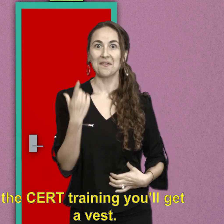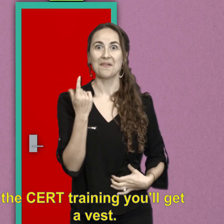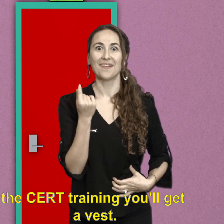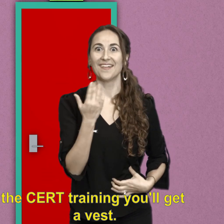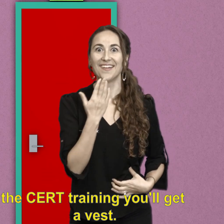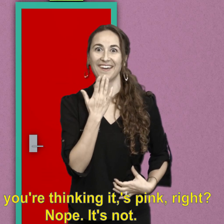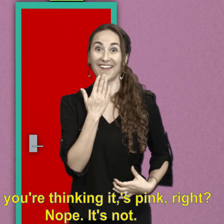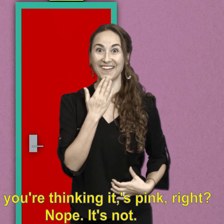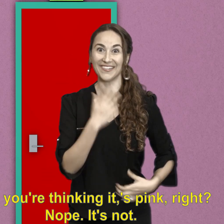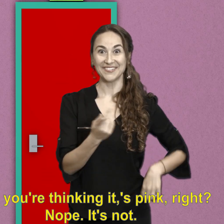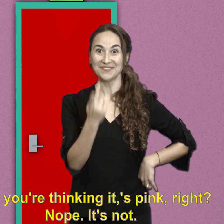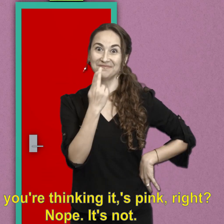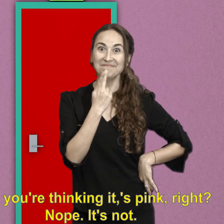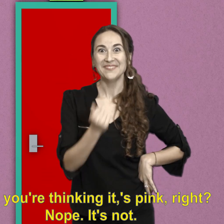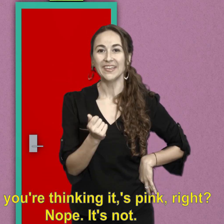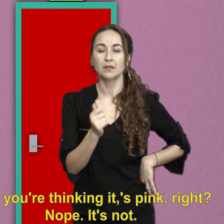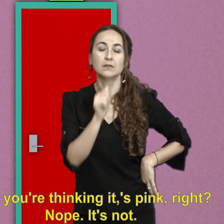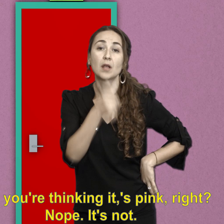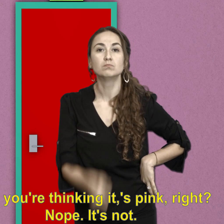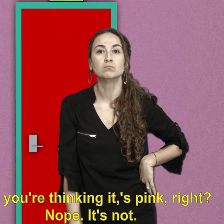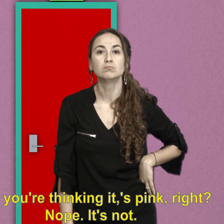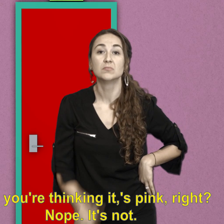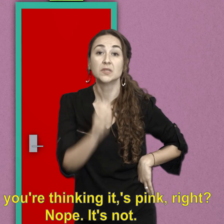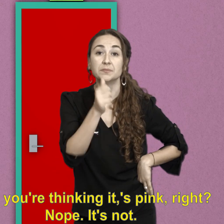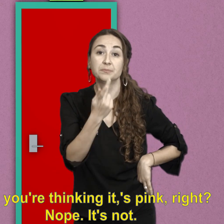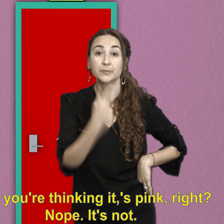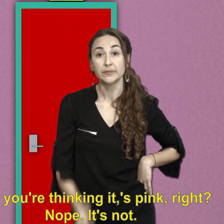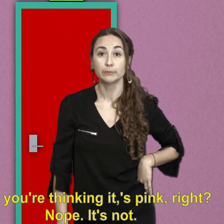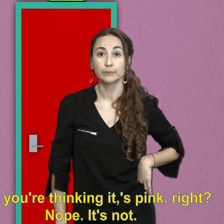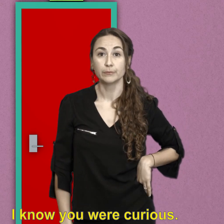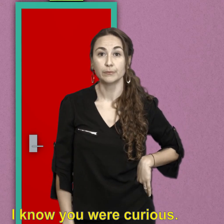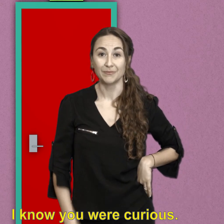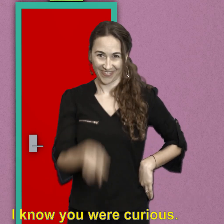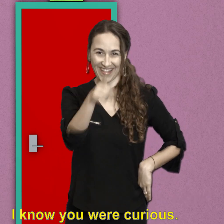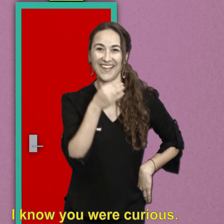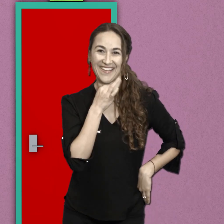you're thinking it's pink, right? Nope, it's not. I know you were curious.